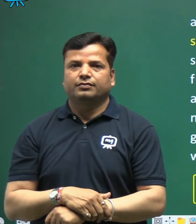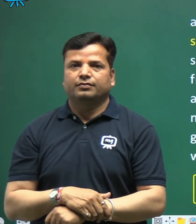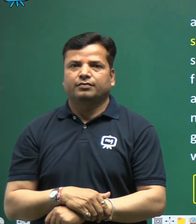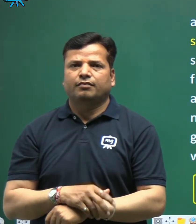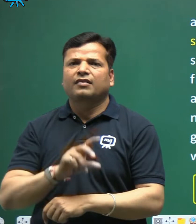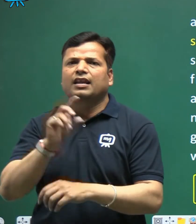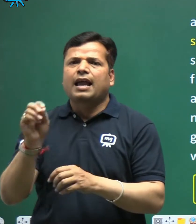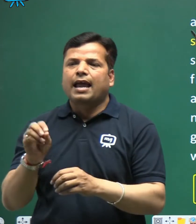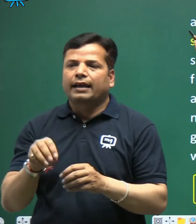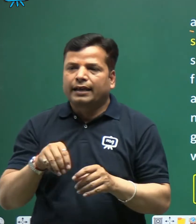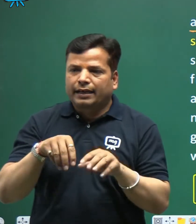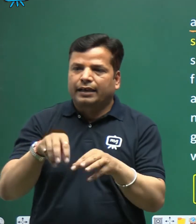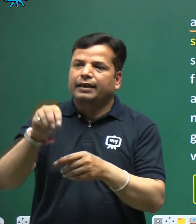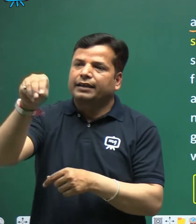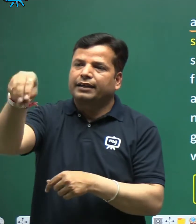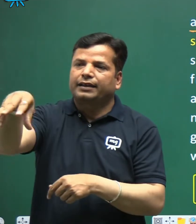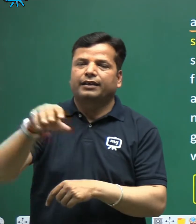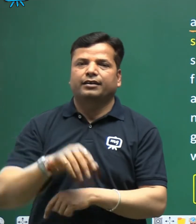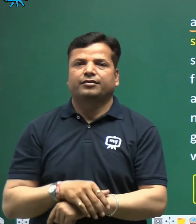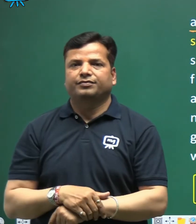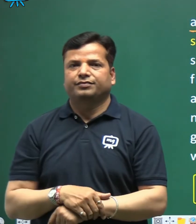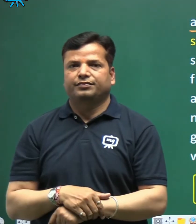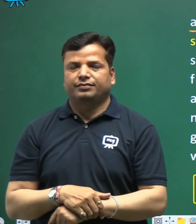and delivered